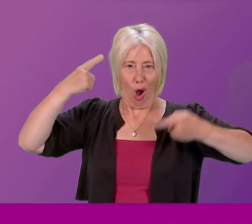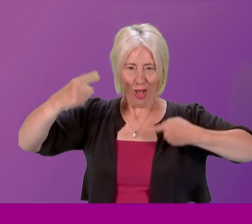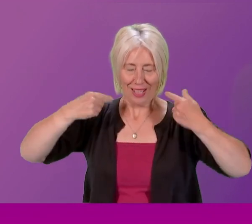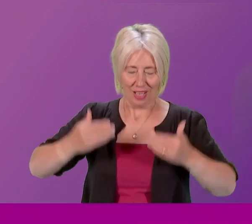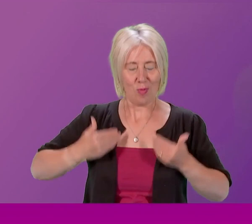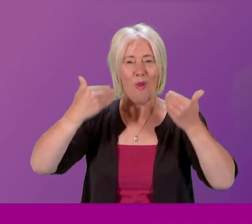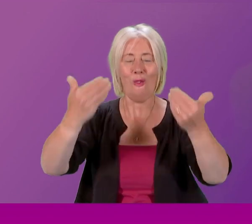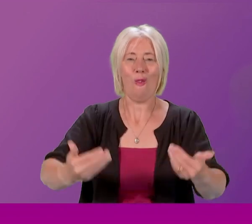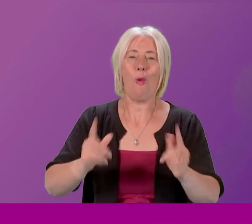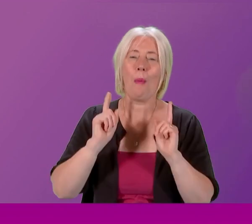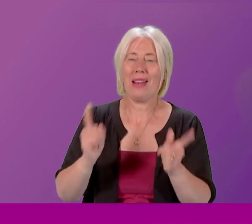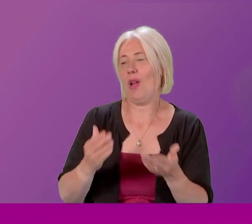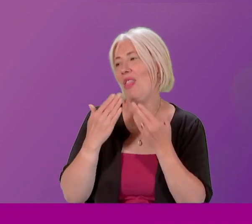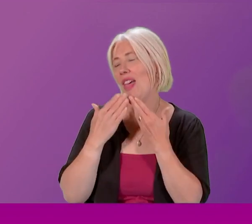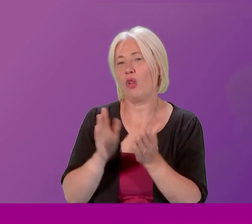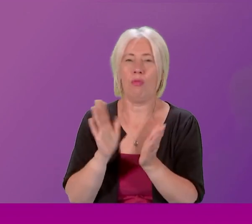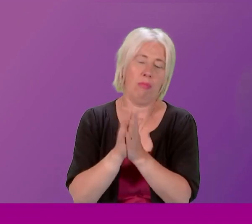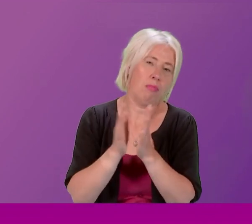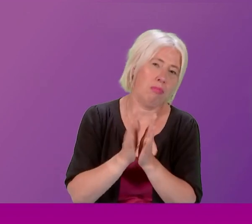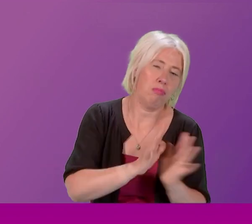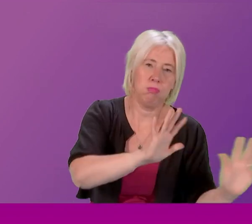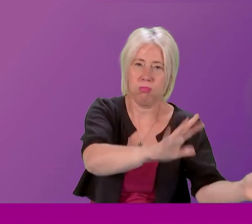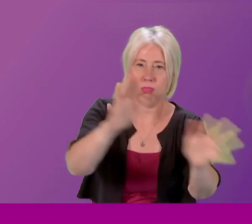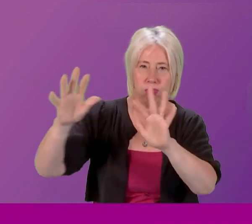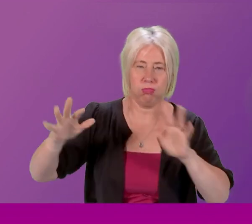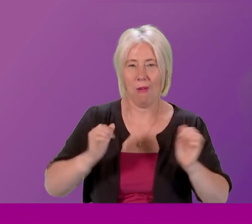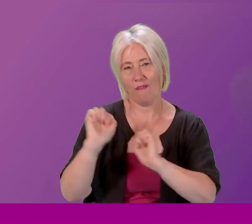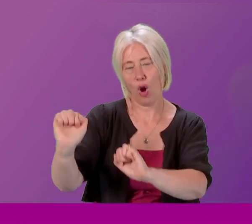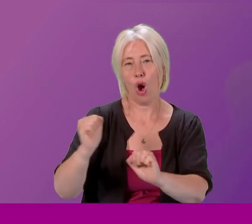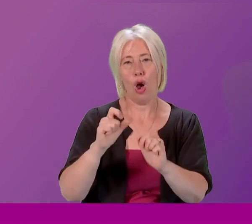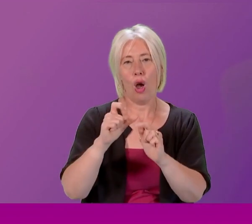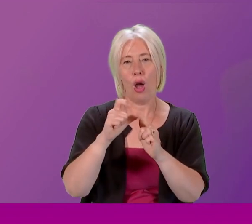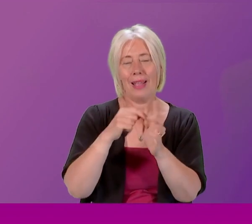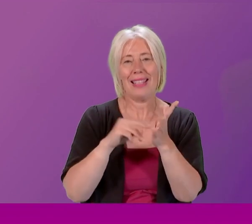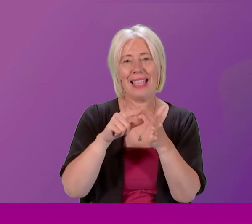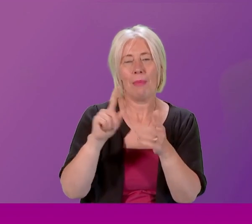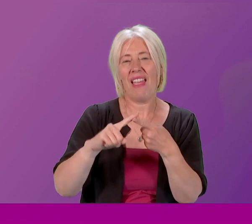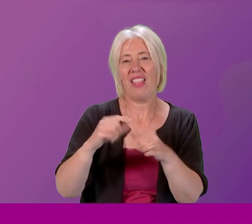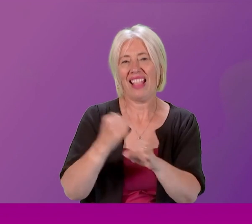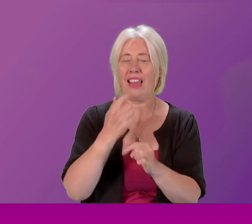forward, but can I ask you in the usual way to show your appreciation for Dame Evelyn Glennie?